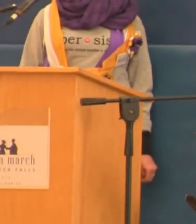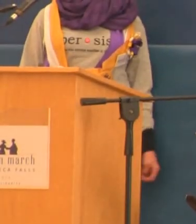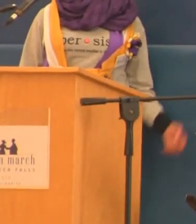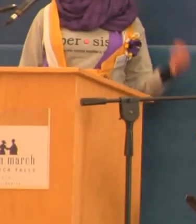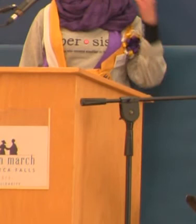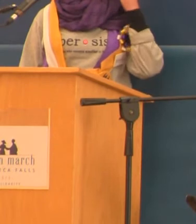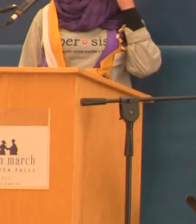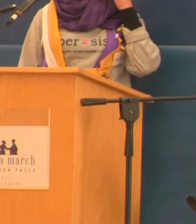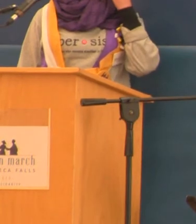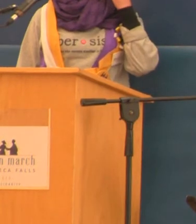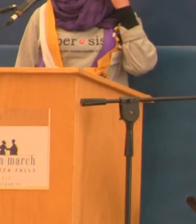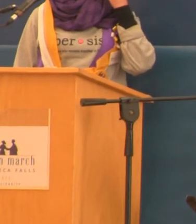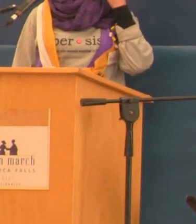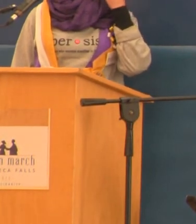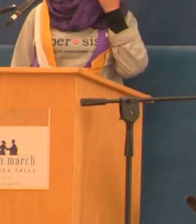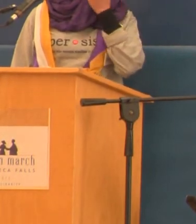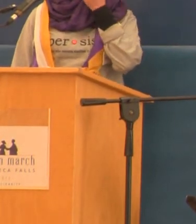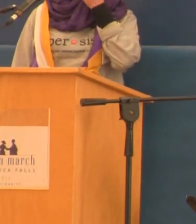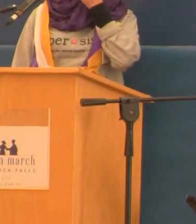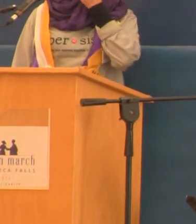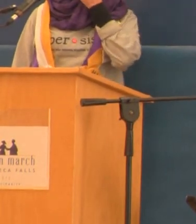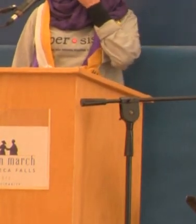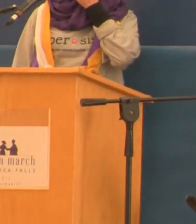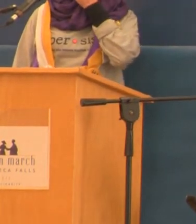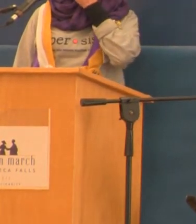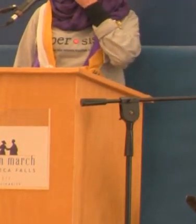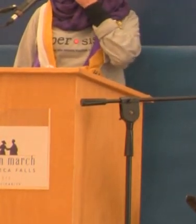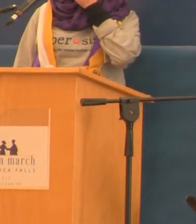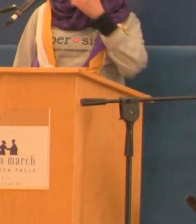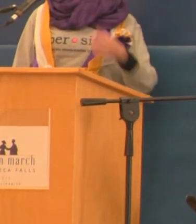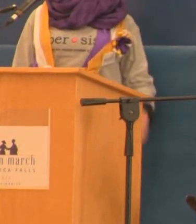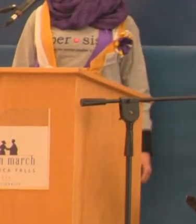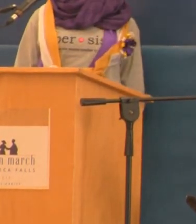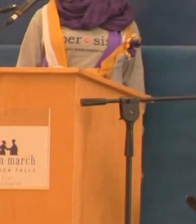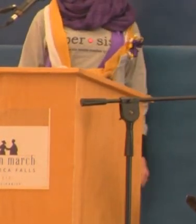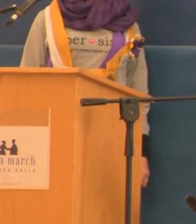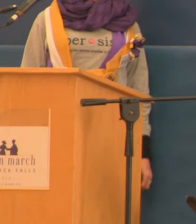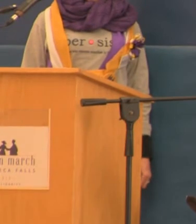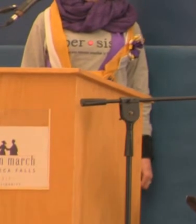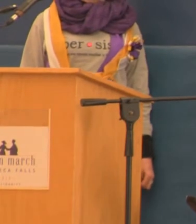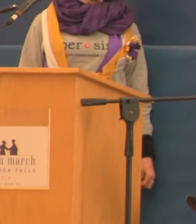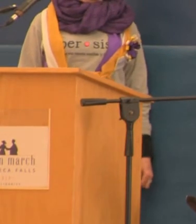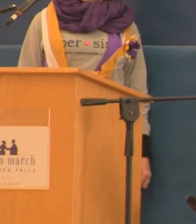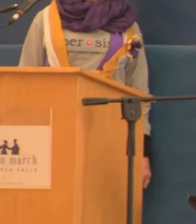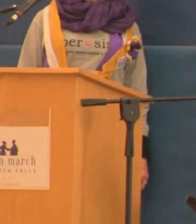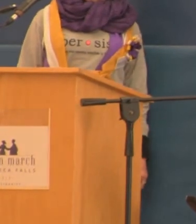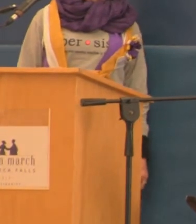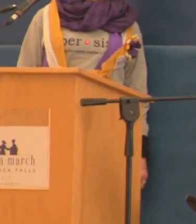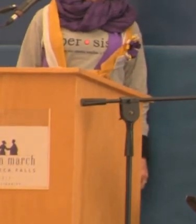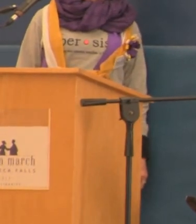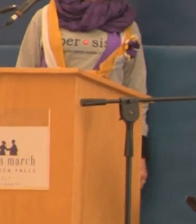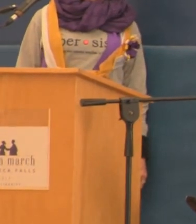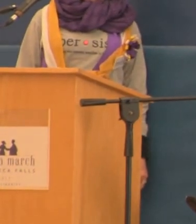in closing, people with disabilities are ordinary individuals who want to live ordinary lives. Women with disabilities are your